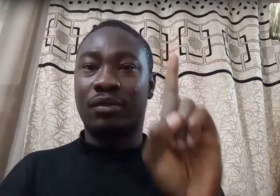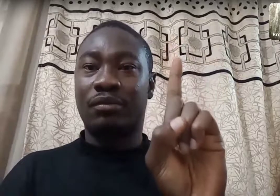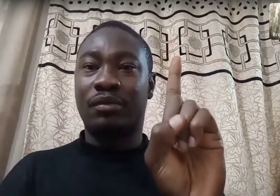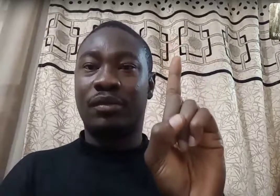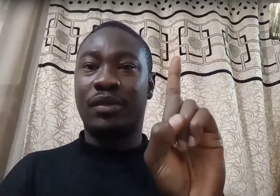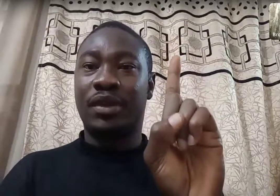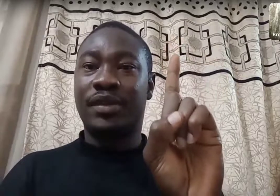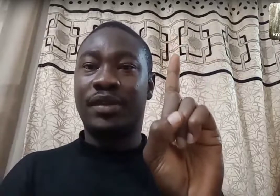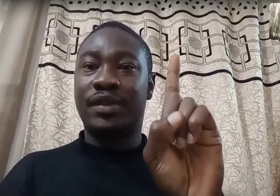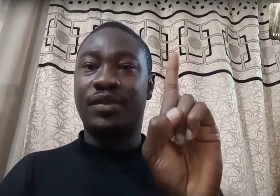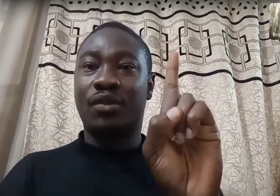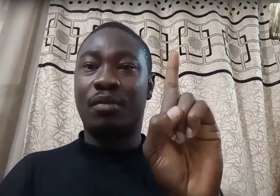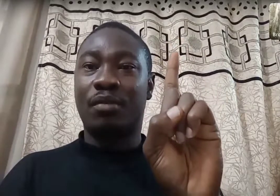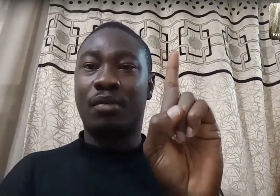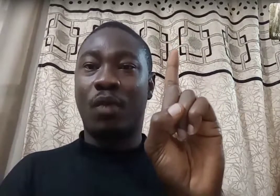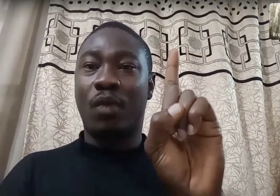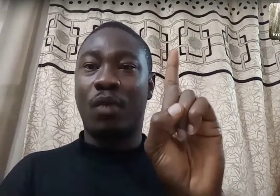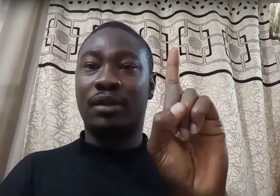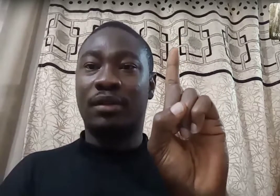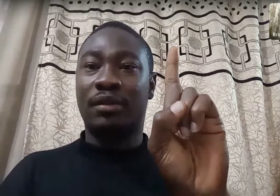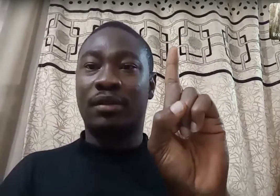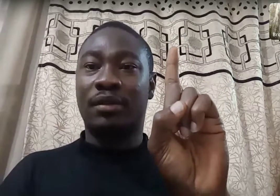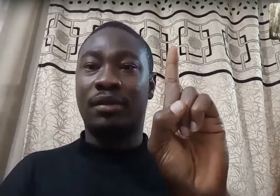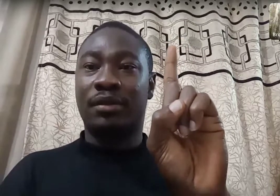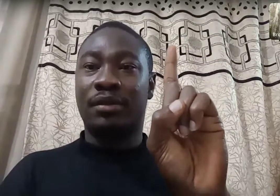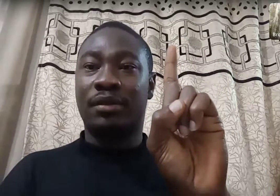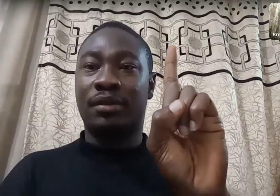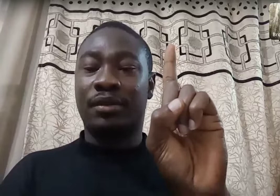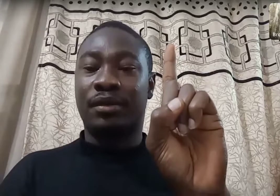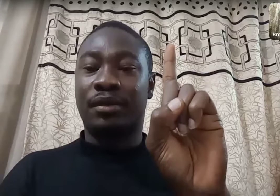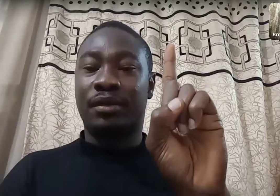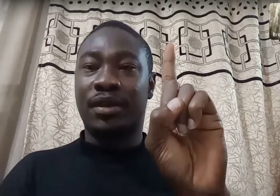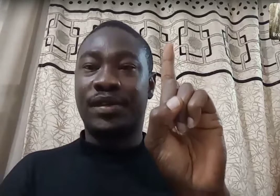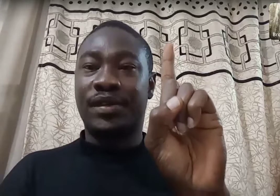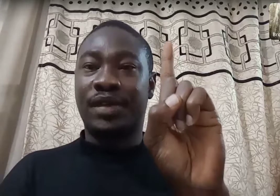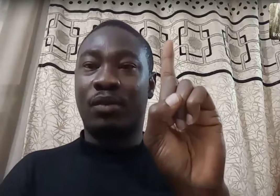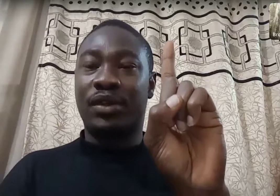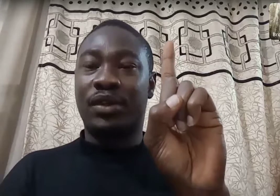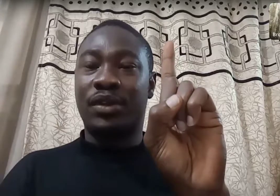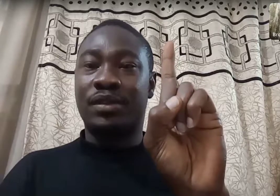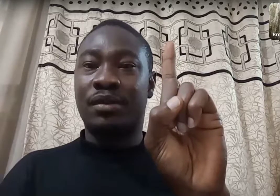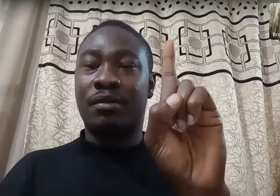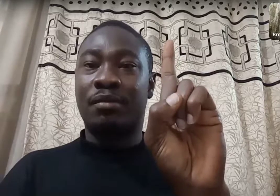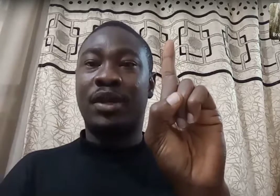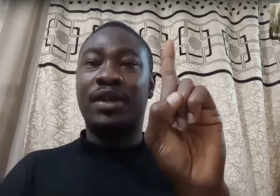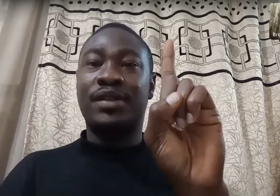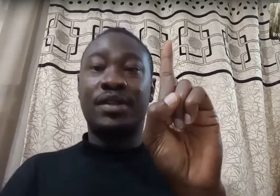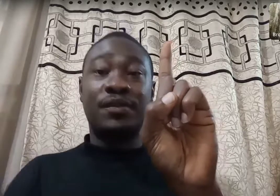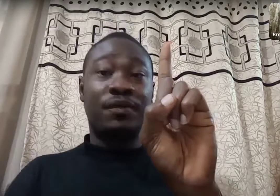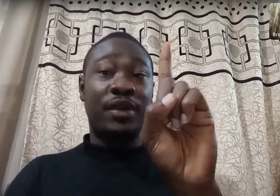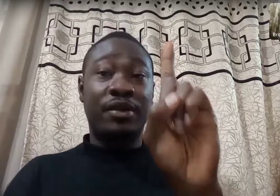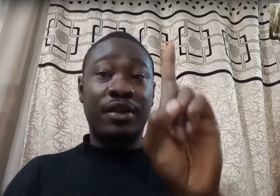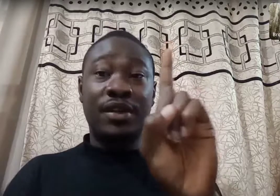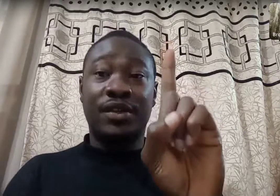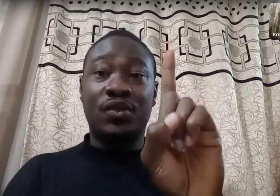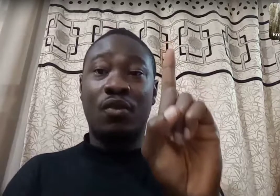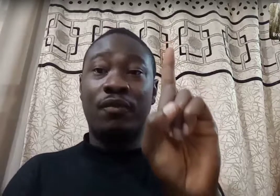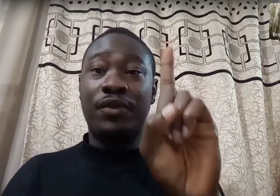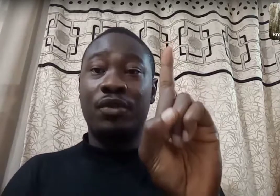This is number 1 in sign language. Please, it is very easy to confuse number